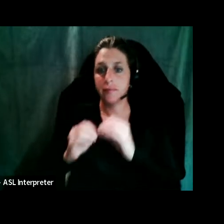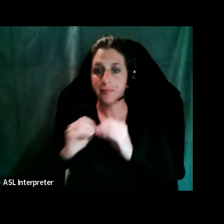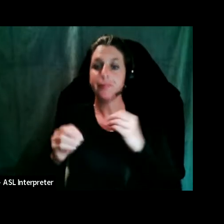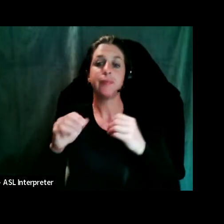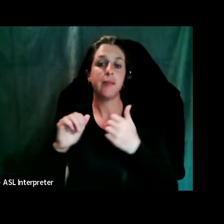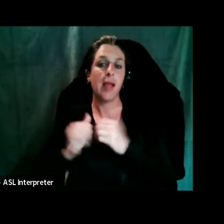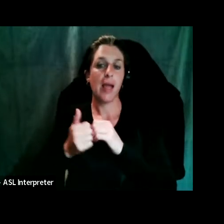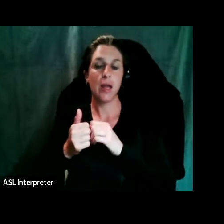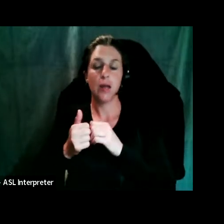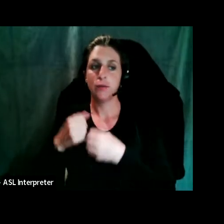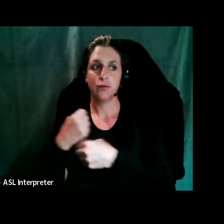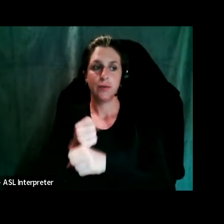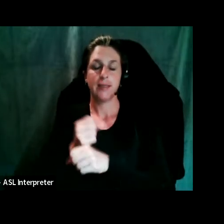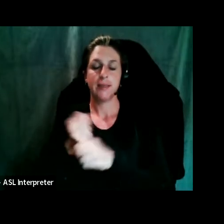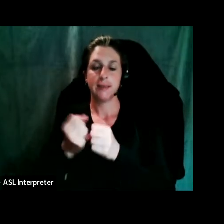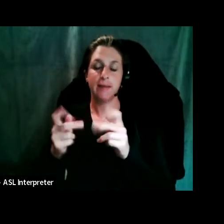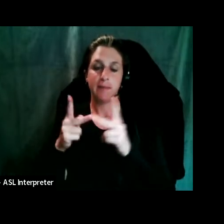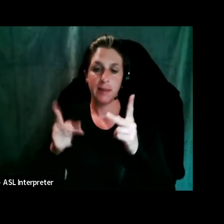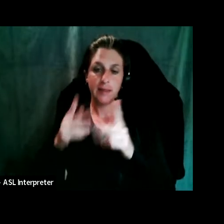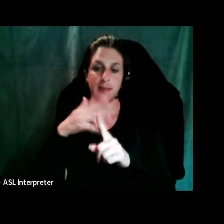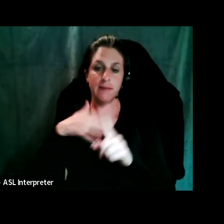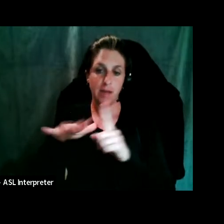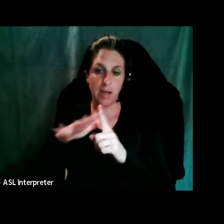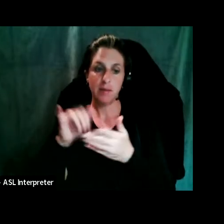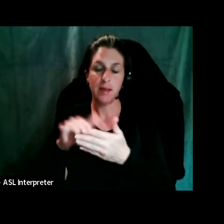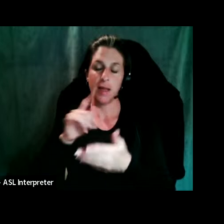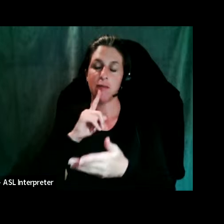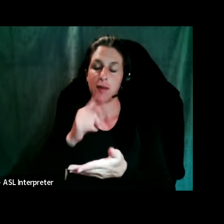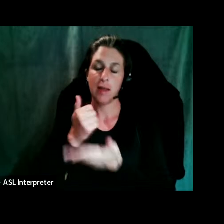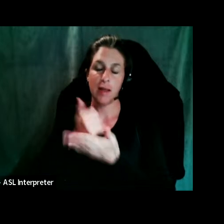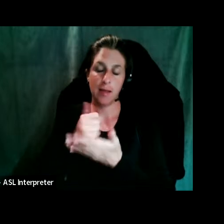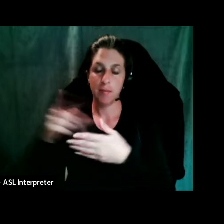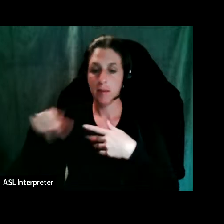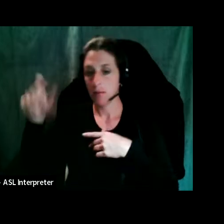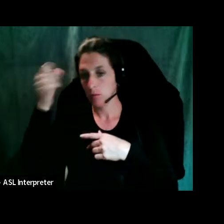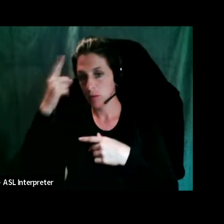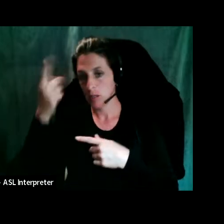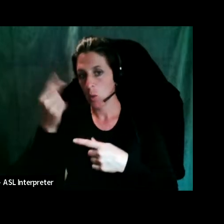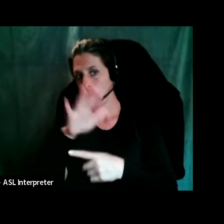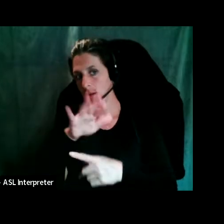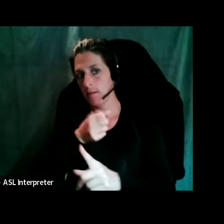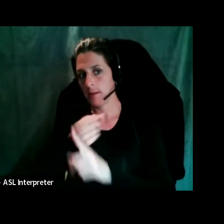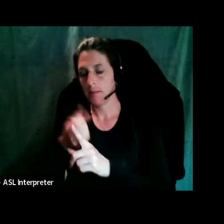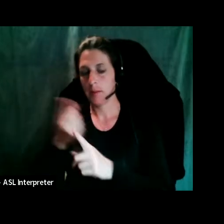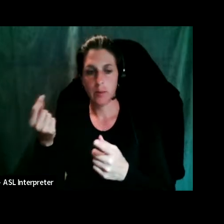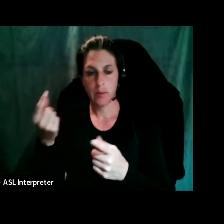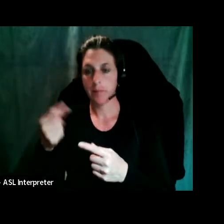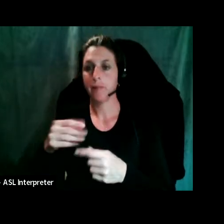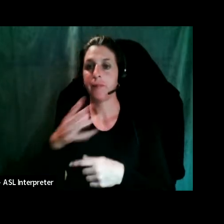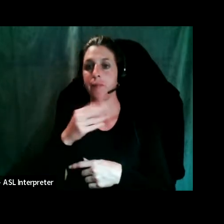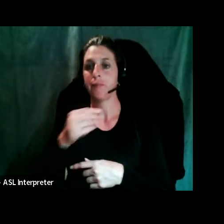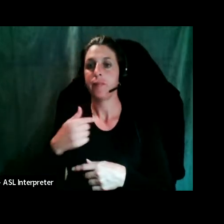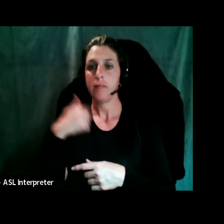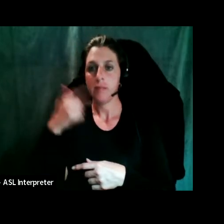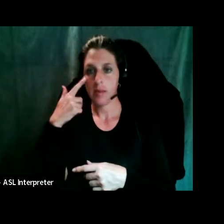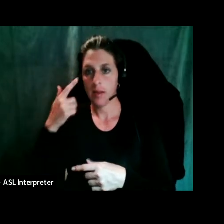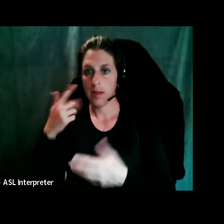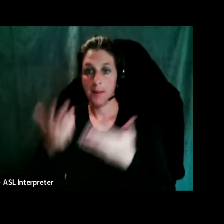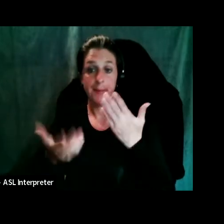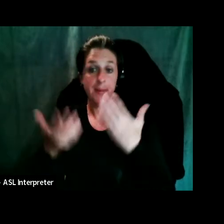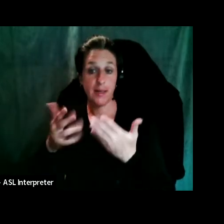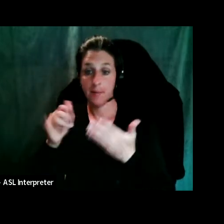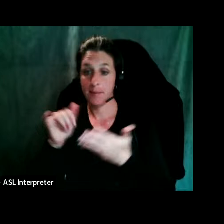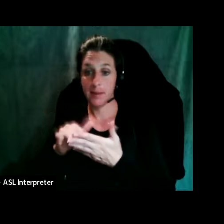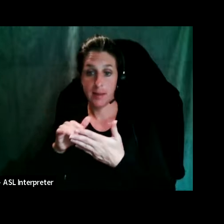safe place, an environment to really help them understand what their impact was. Yes. That's what I'm getting and I at, think yes. Maybe that's